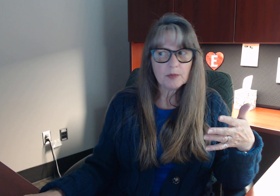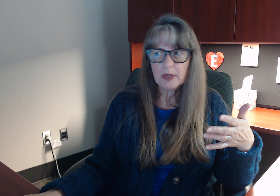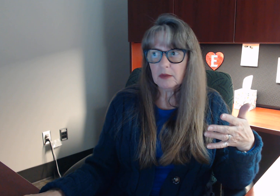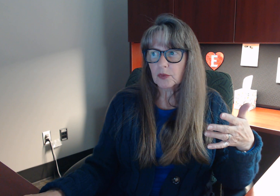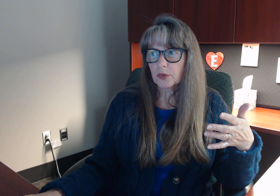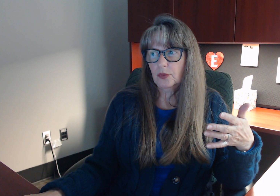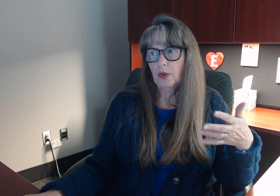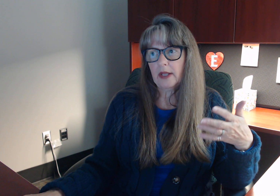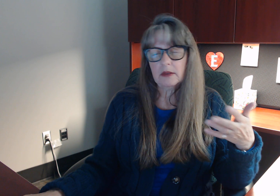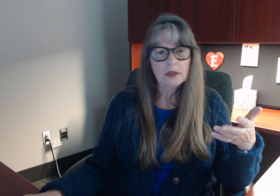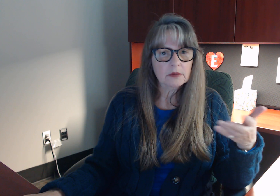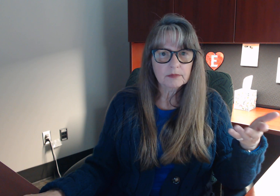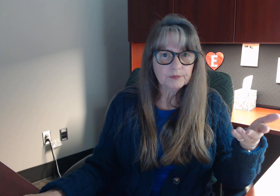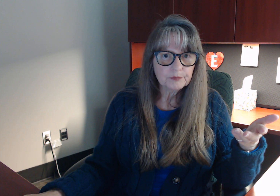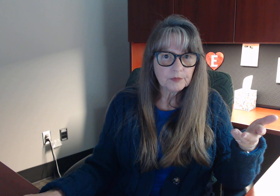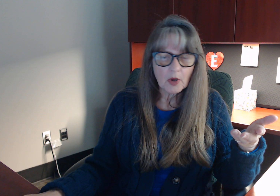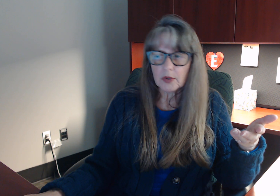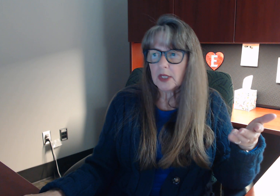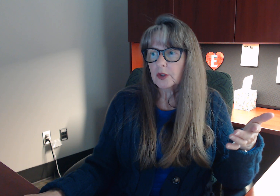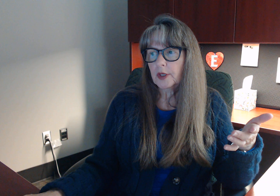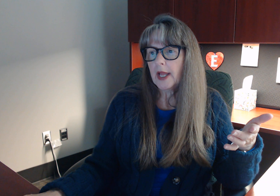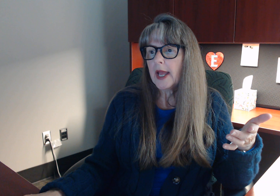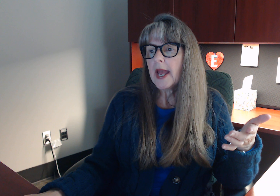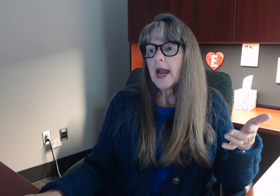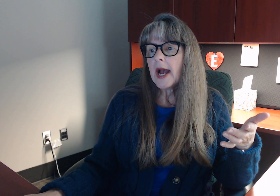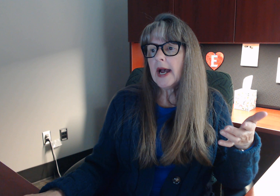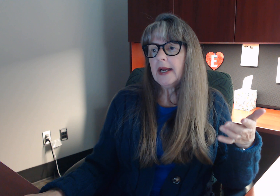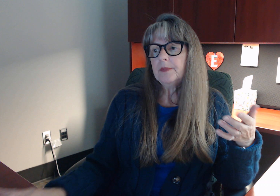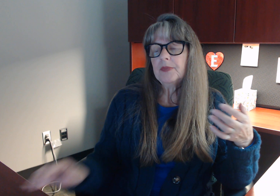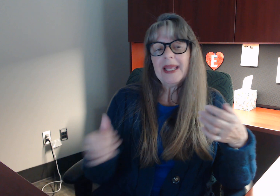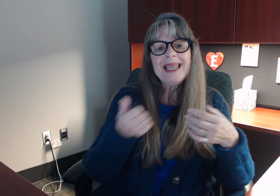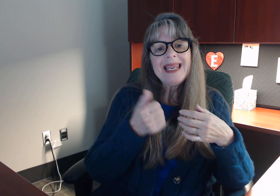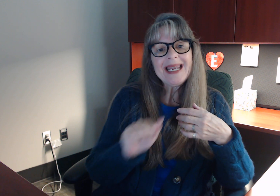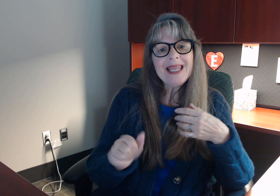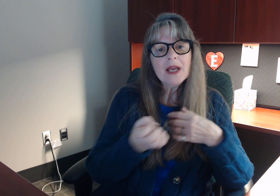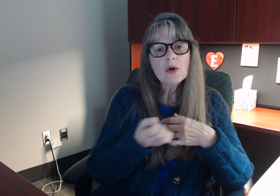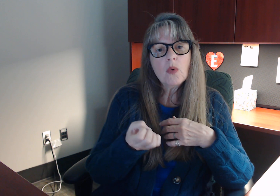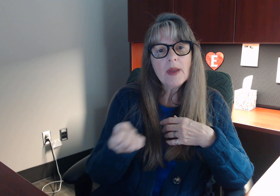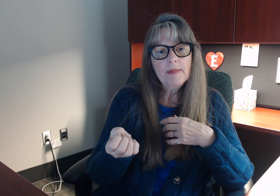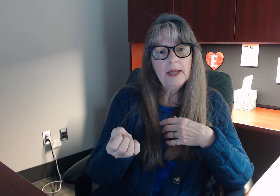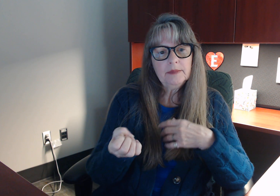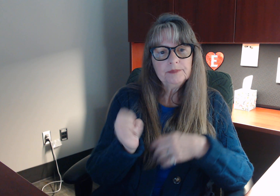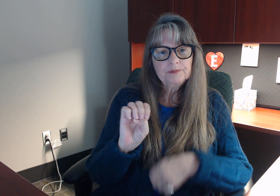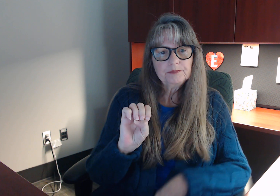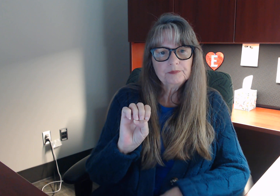shipping through like the car dealer. Any equipment